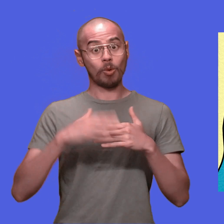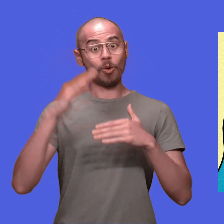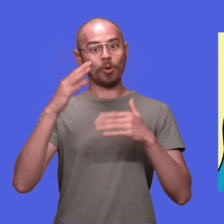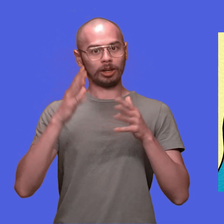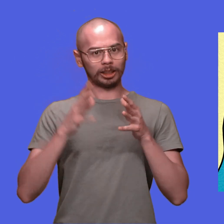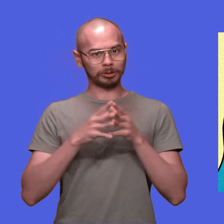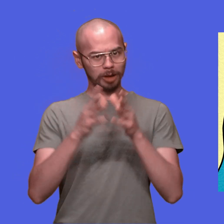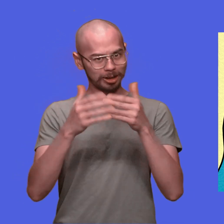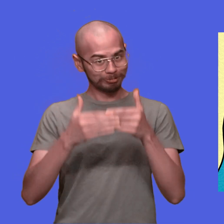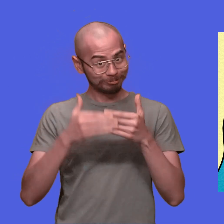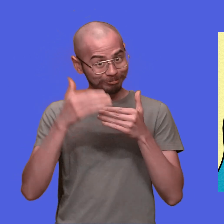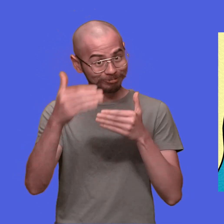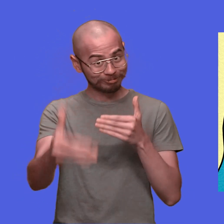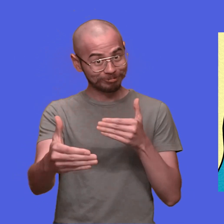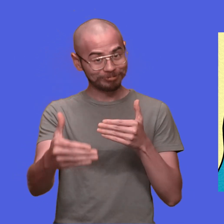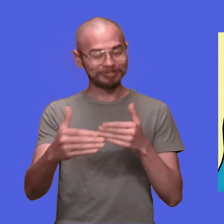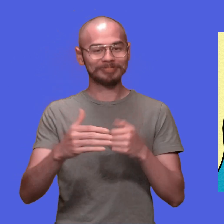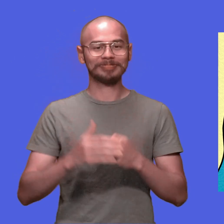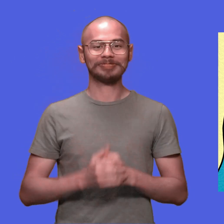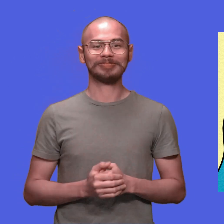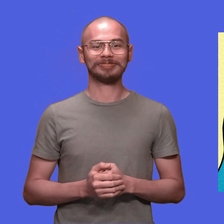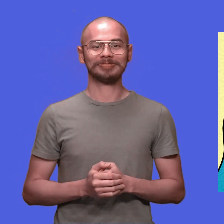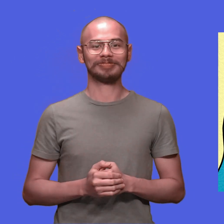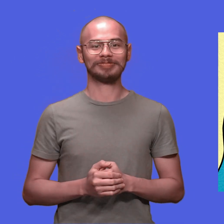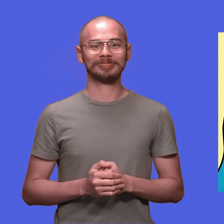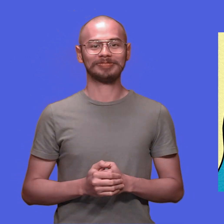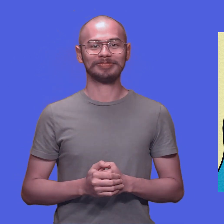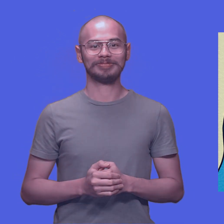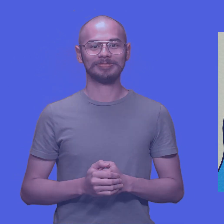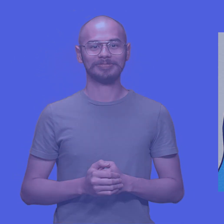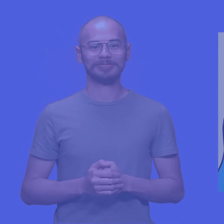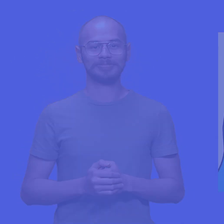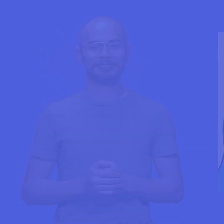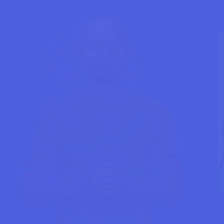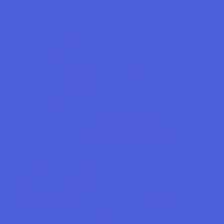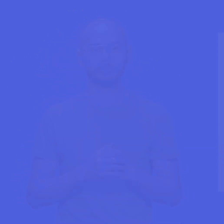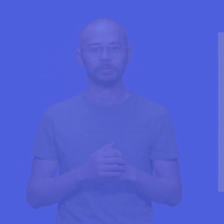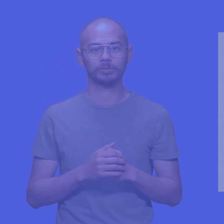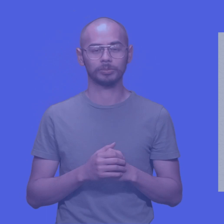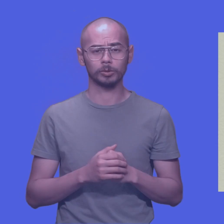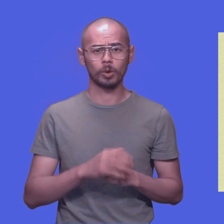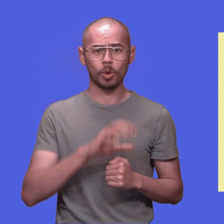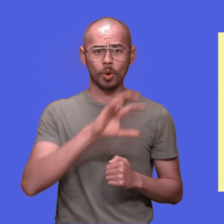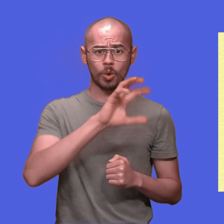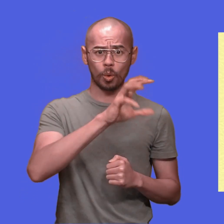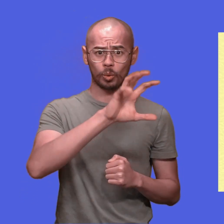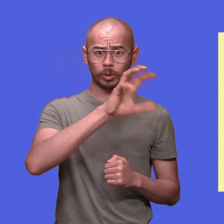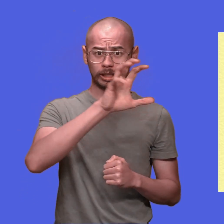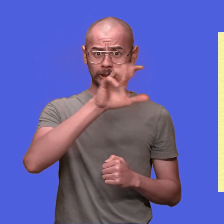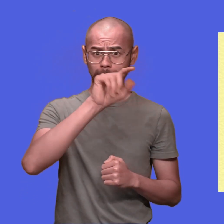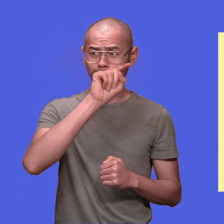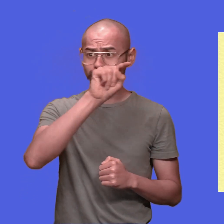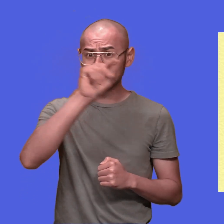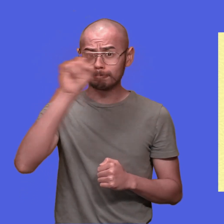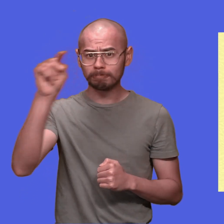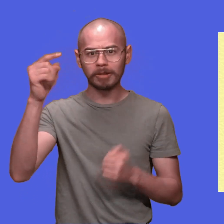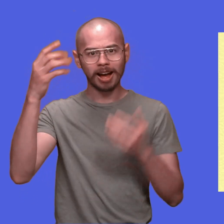Creative Commons license for your storybook to allow others to add new signed or textual languages to it. There is